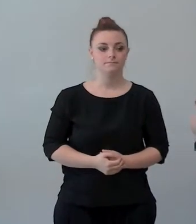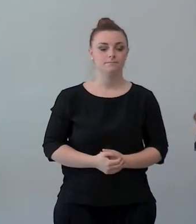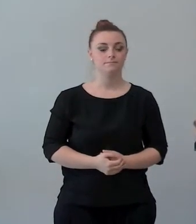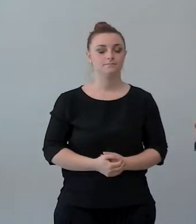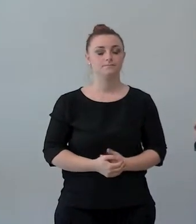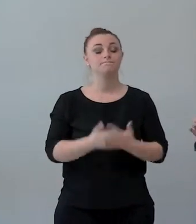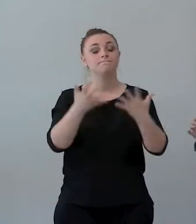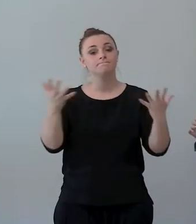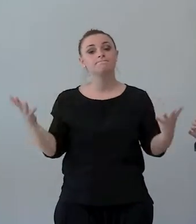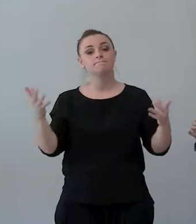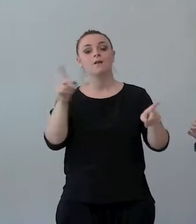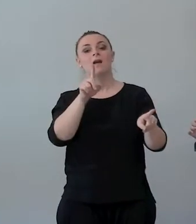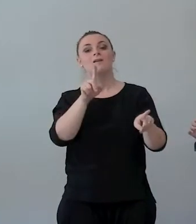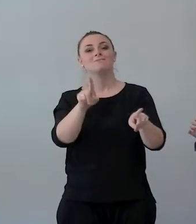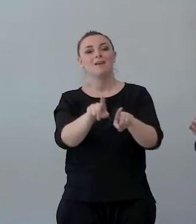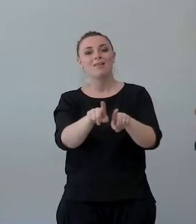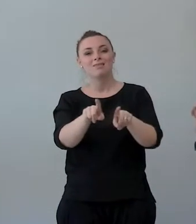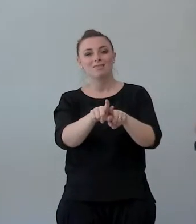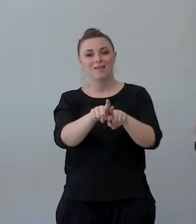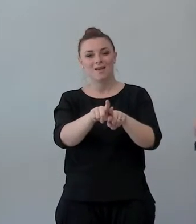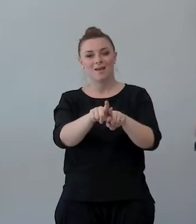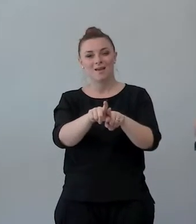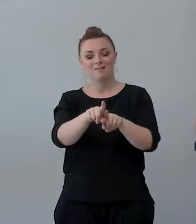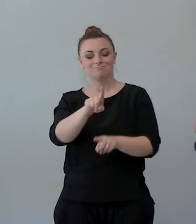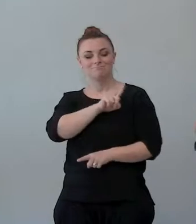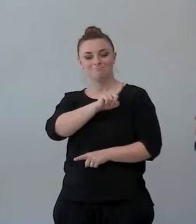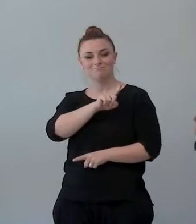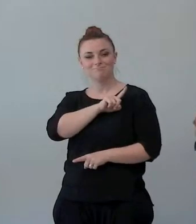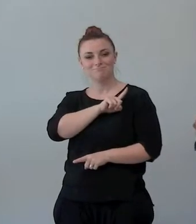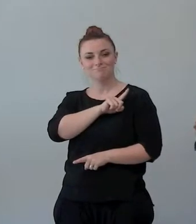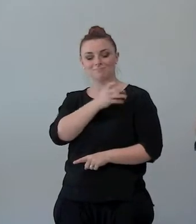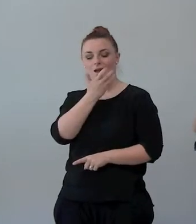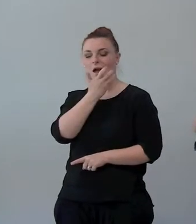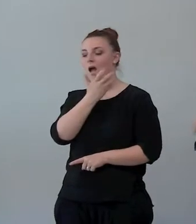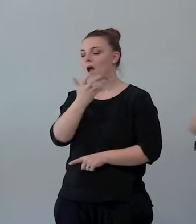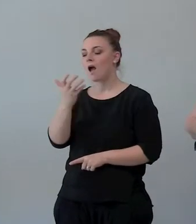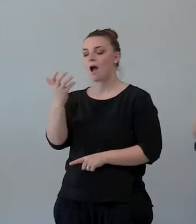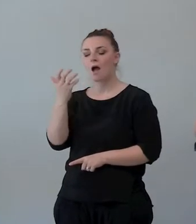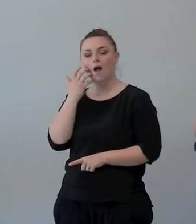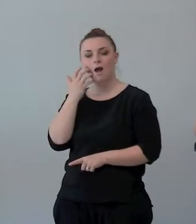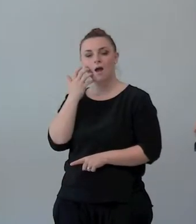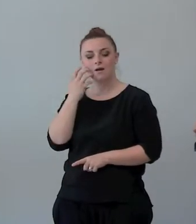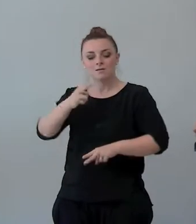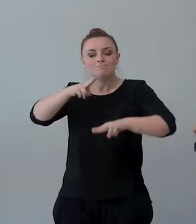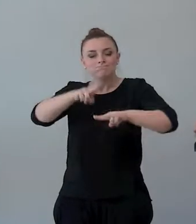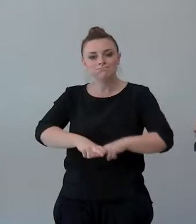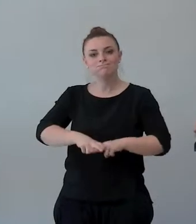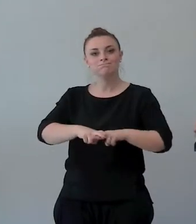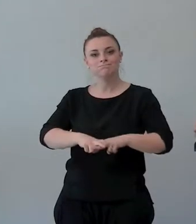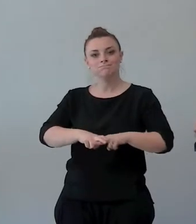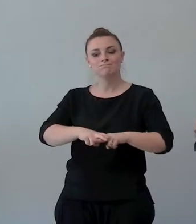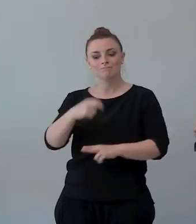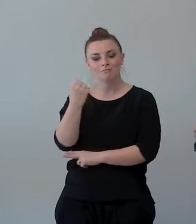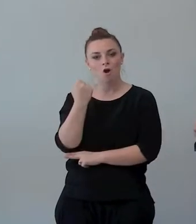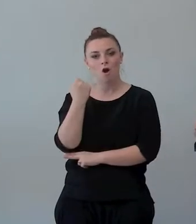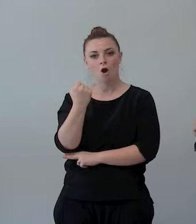Perciò, fratelli miei carissimi, state saldi, incrollabili, sempre abbondanti nell'opera del